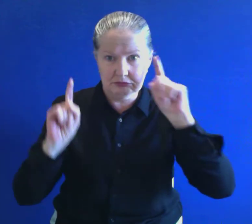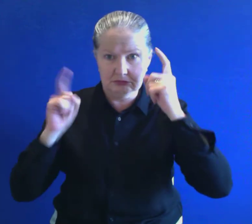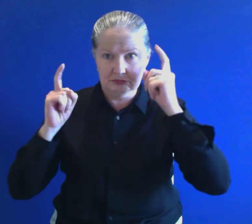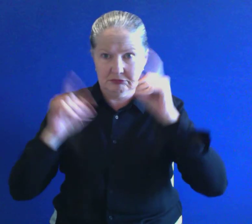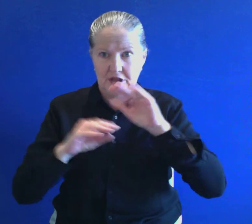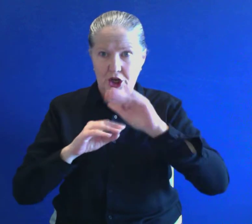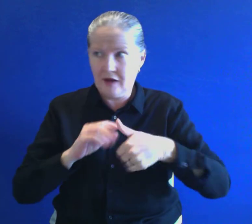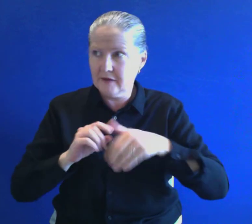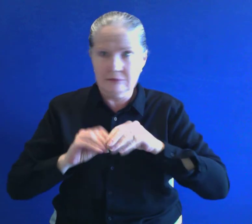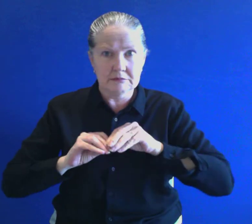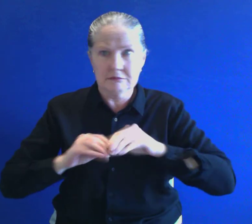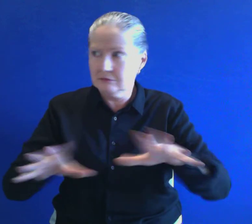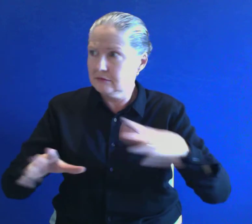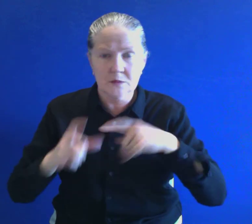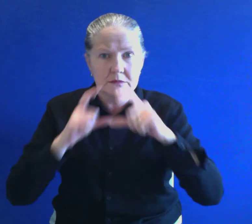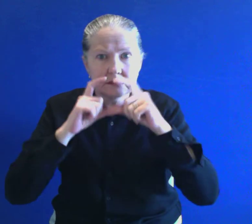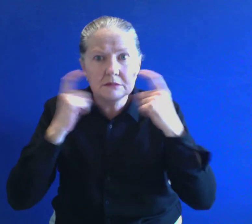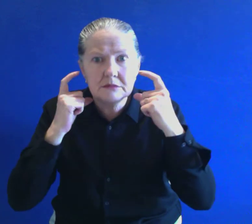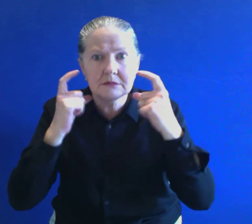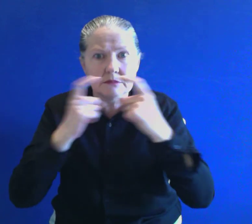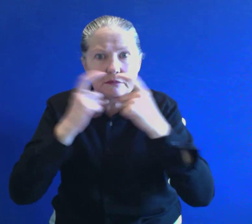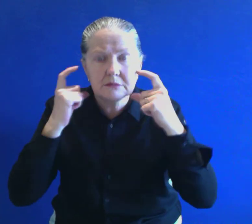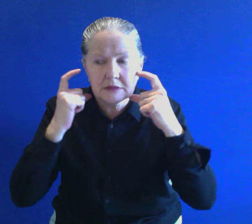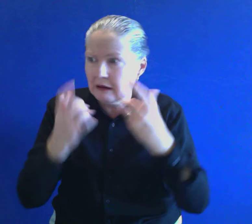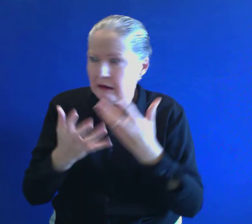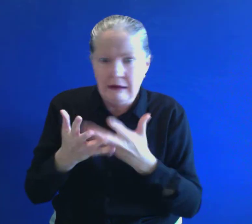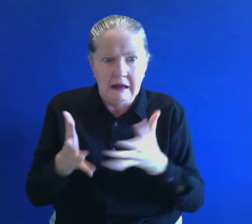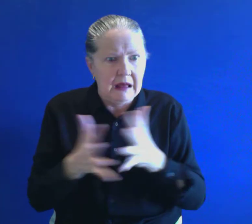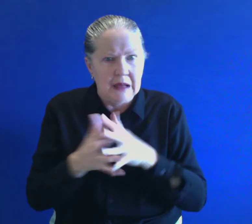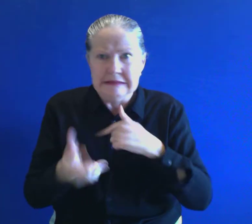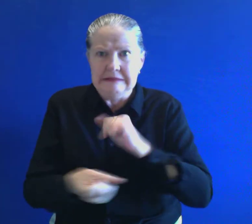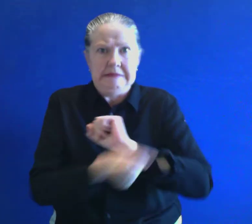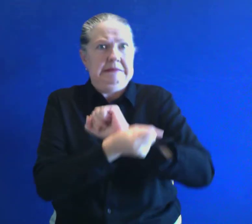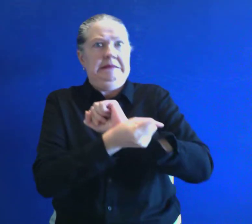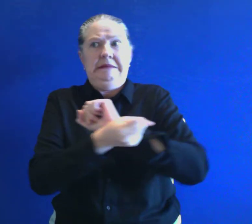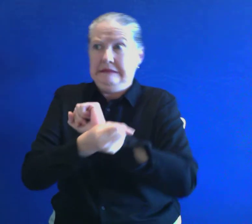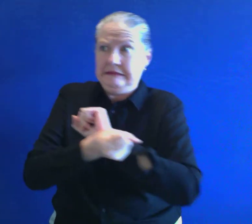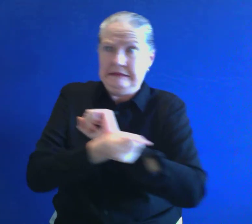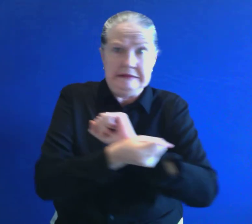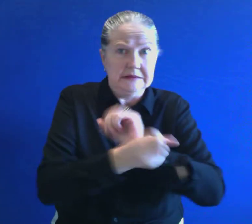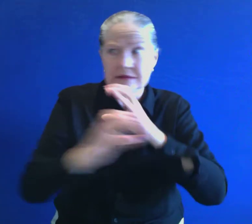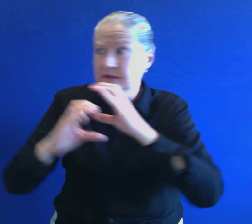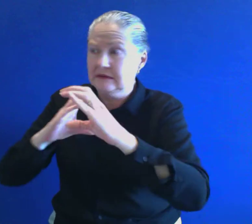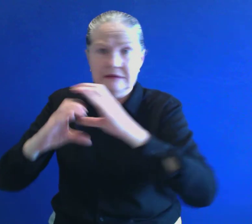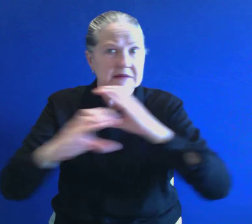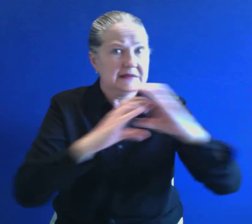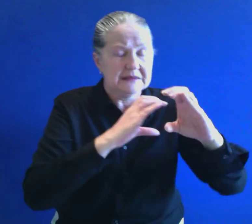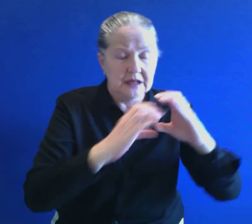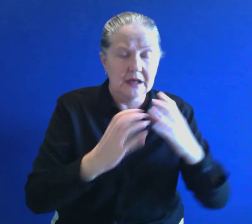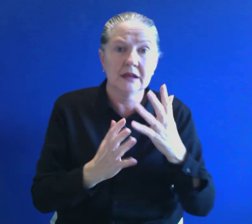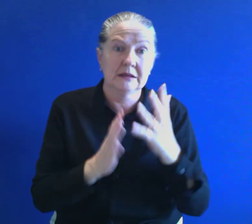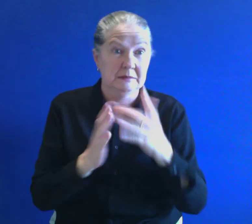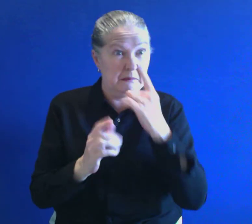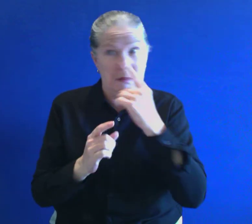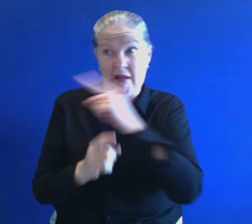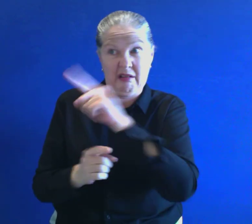rollout of face masks and how it's going to inhibit their ability to communicate on a daily basis so we've had people contacting us that might